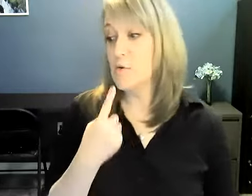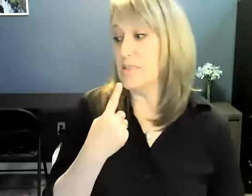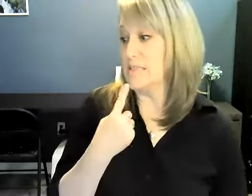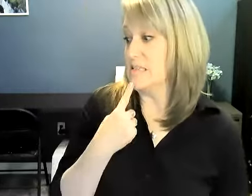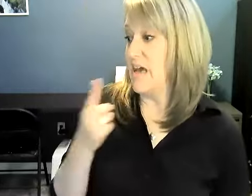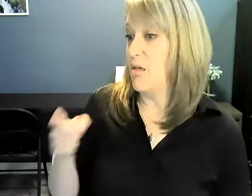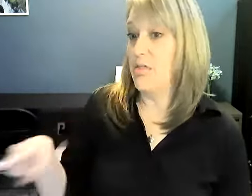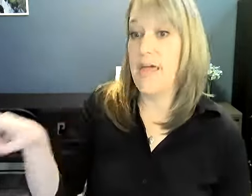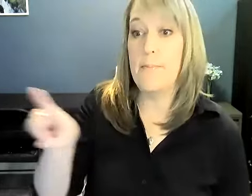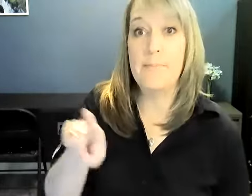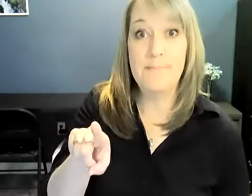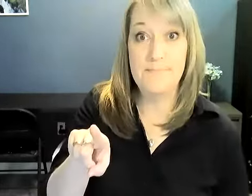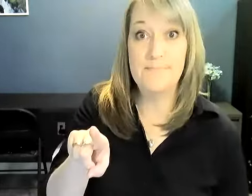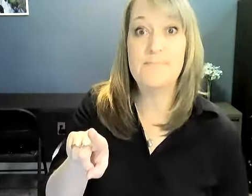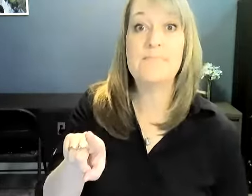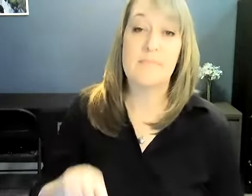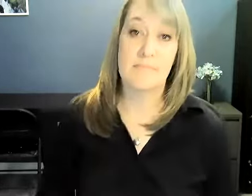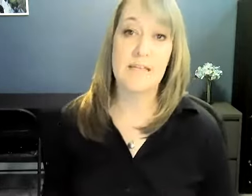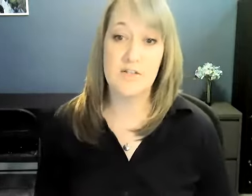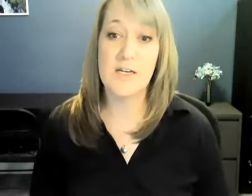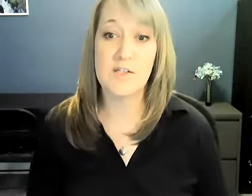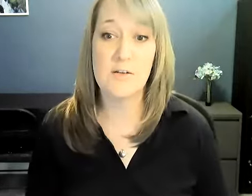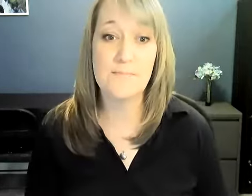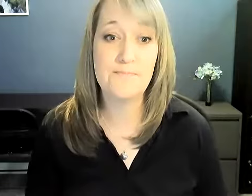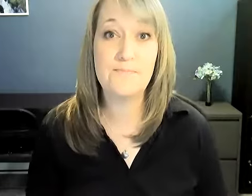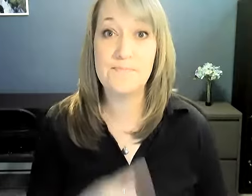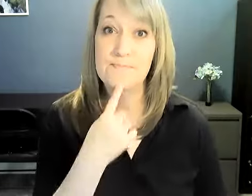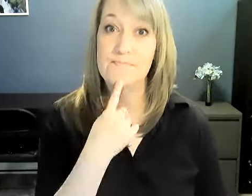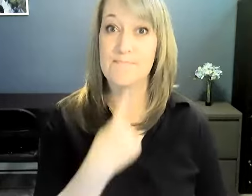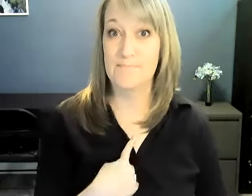to tell them, it's directional.